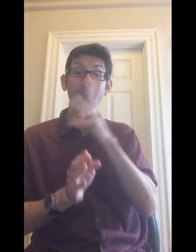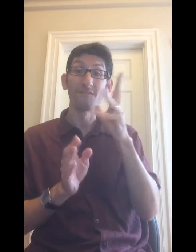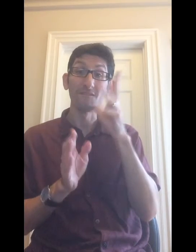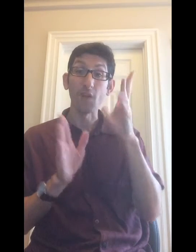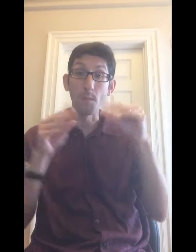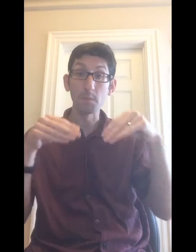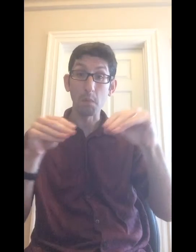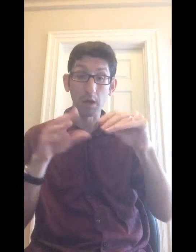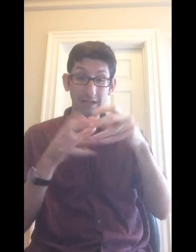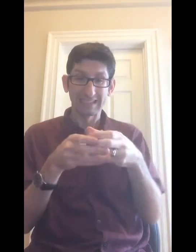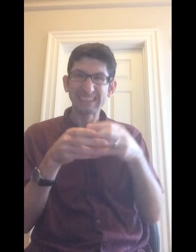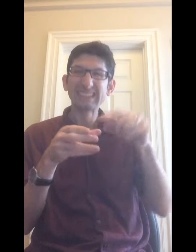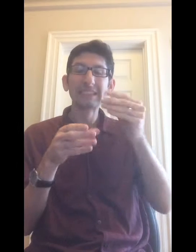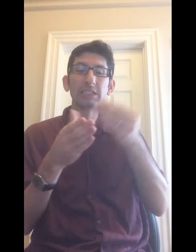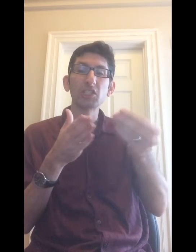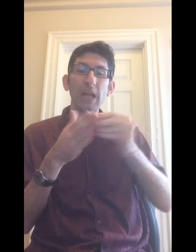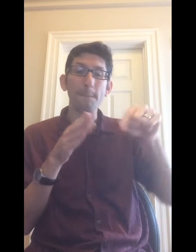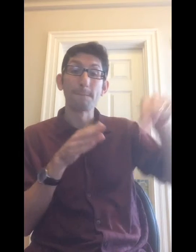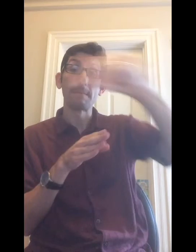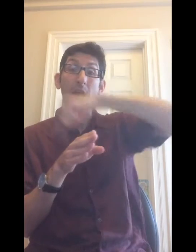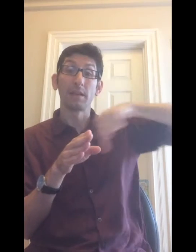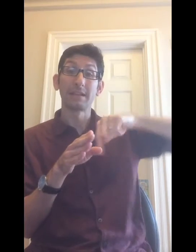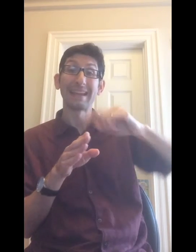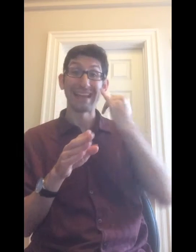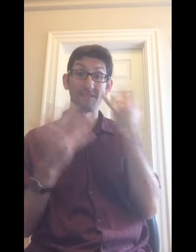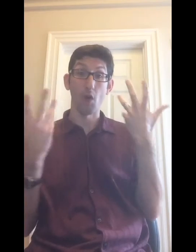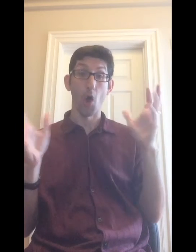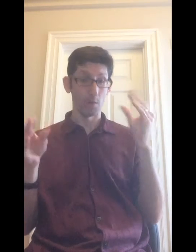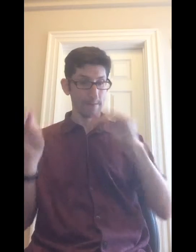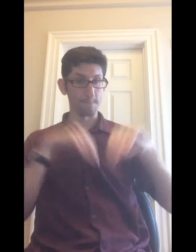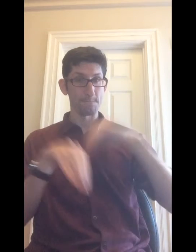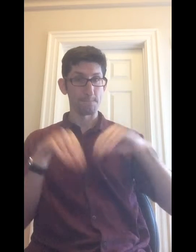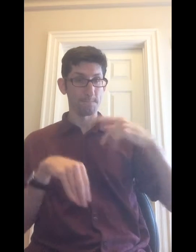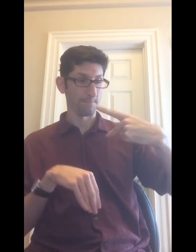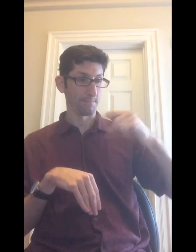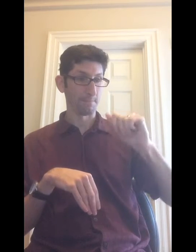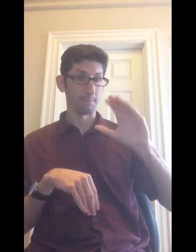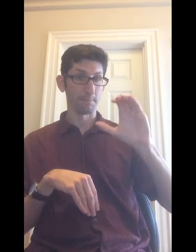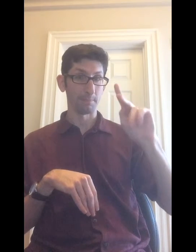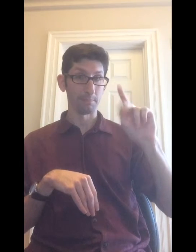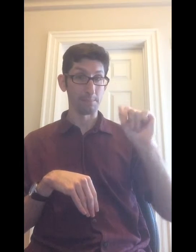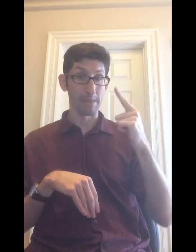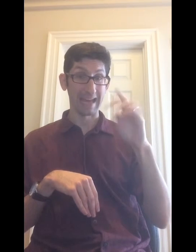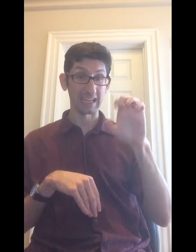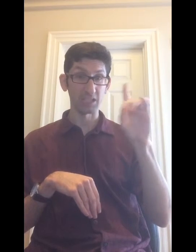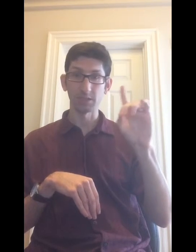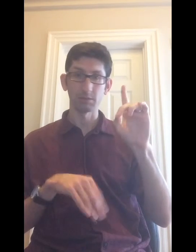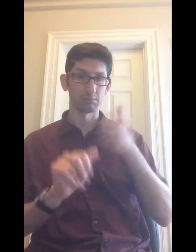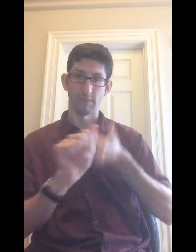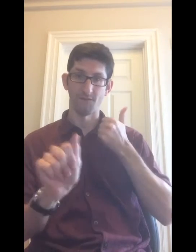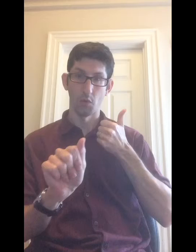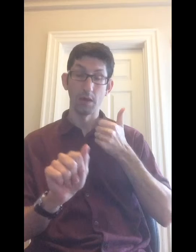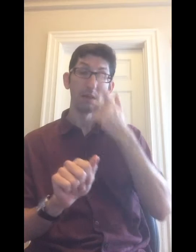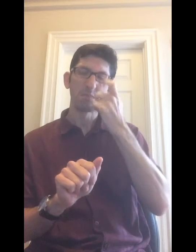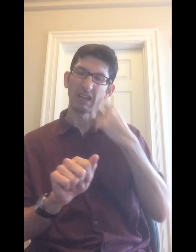prepackaged food, because usually these have a high amount of processed levels and lack of